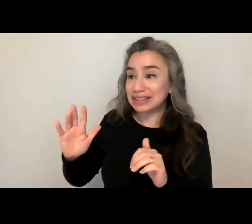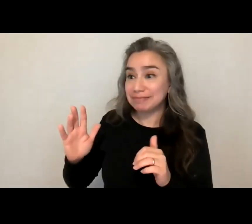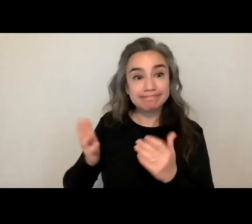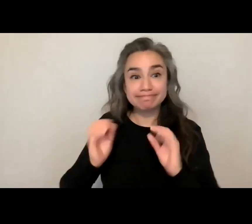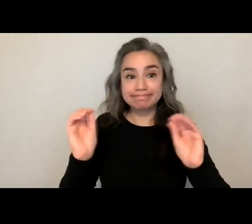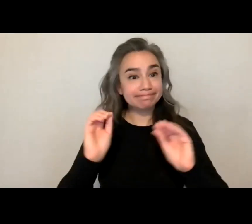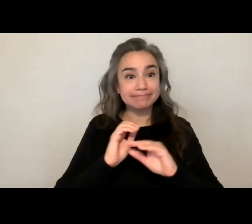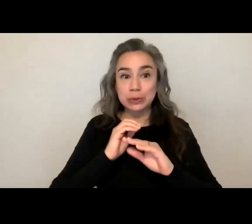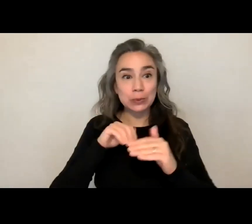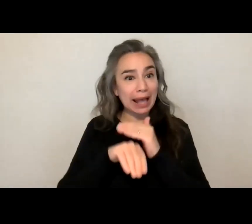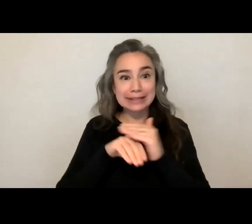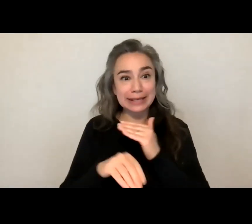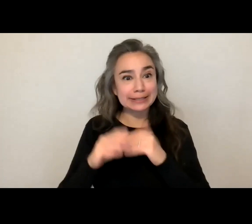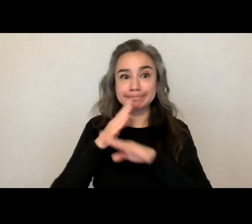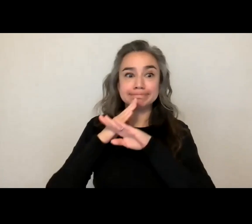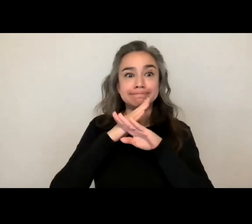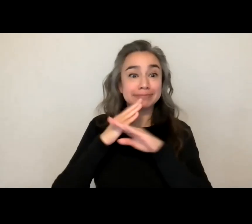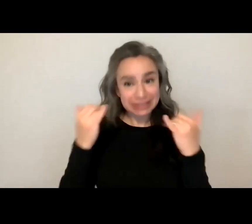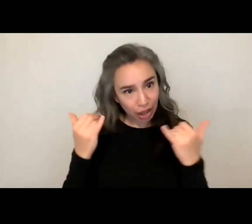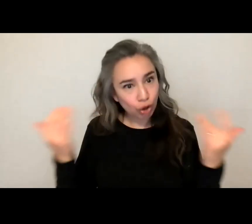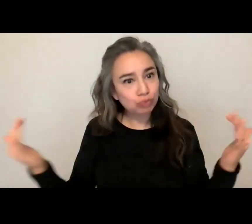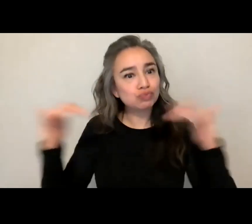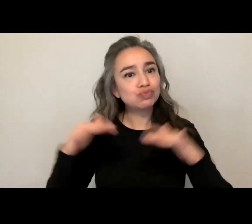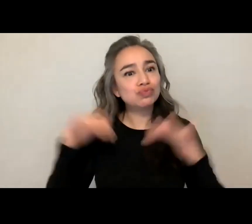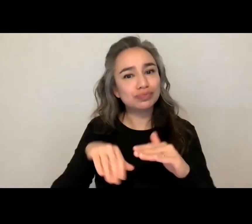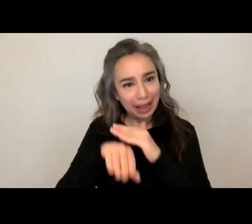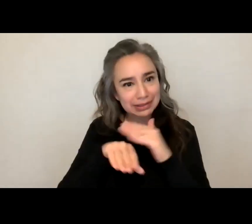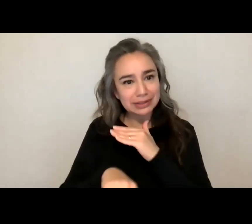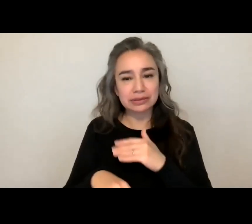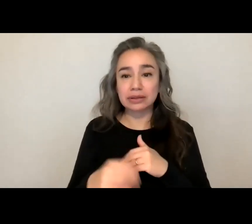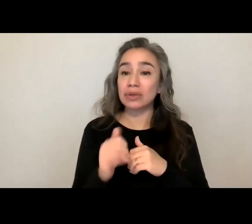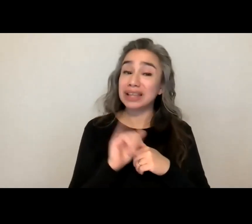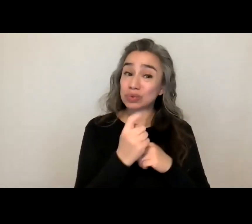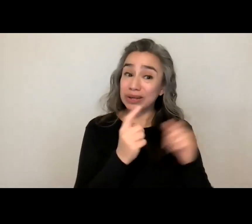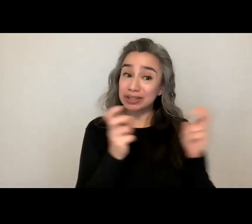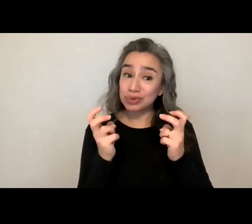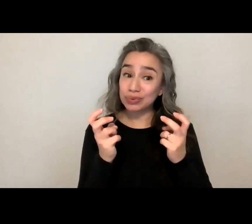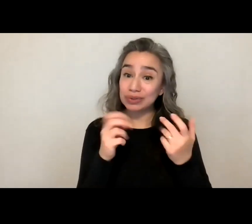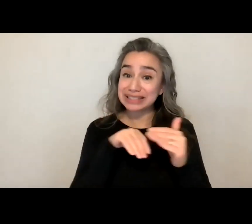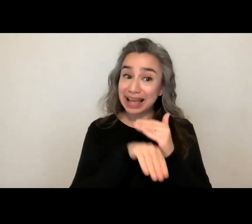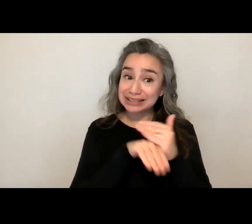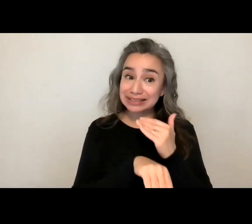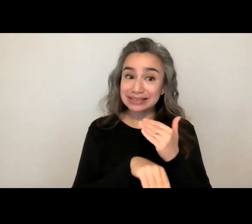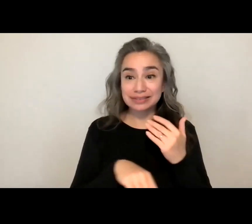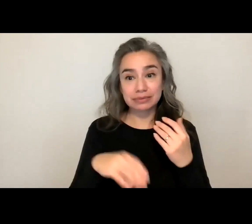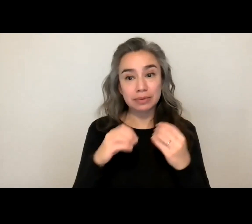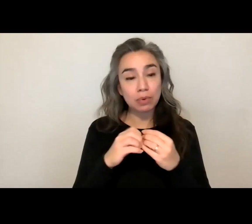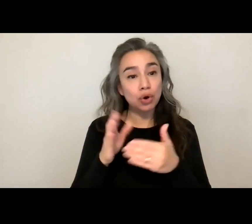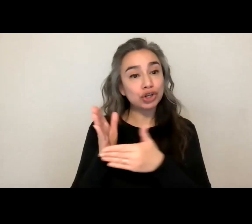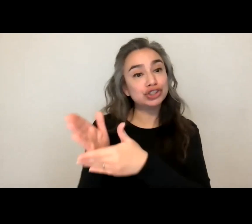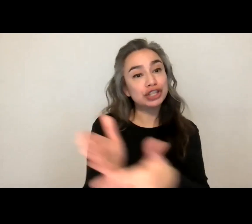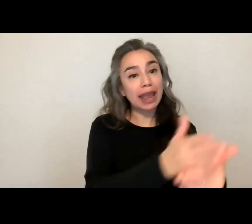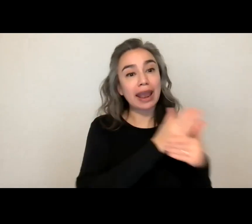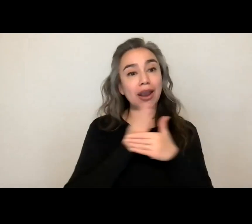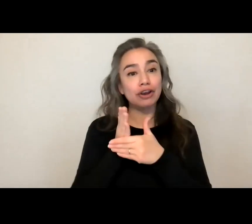So I think one issue is an issue of access, making sure that we're sharing more widely in ways that are accessible to